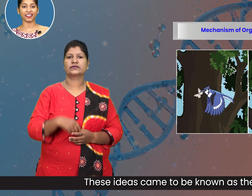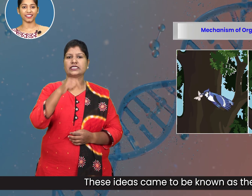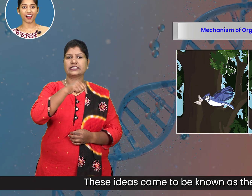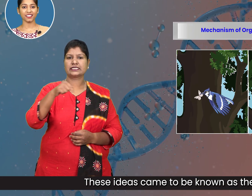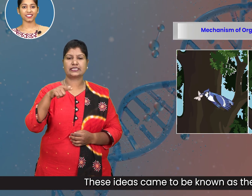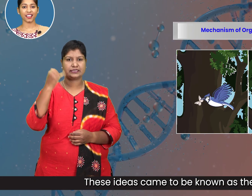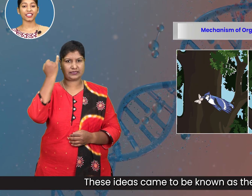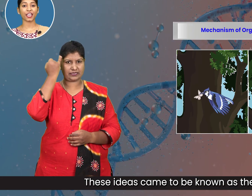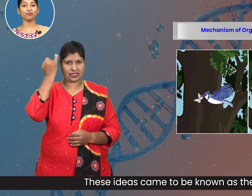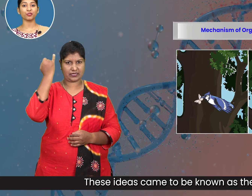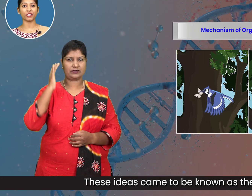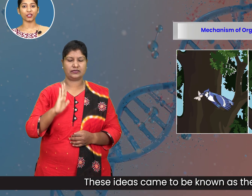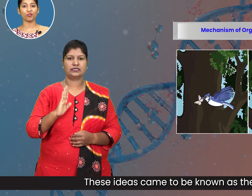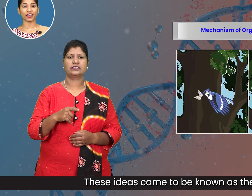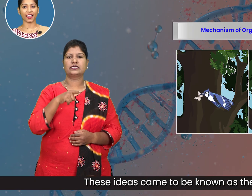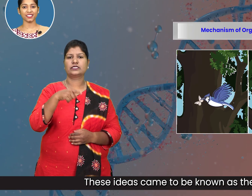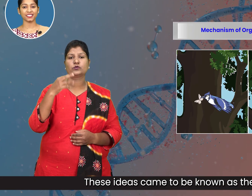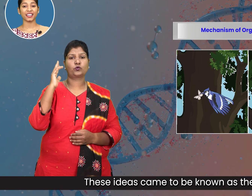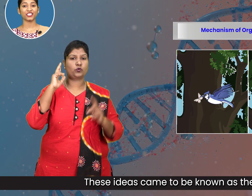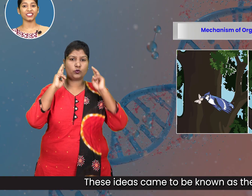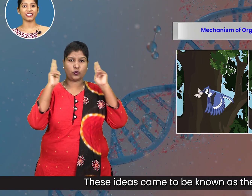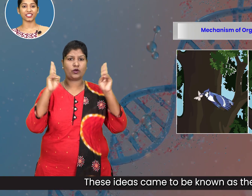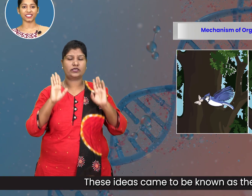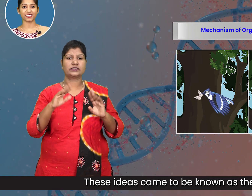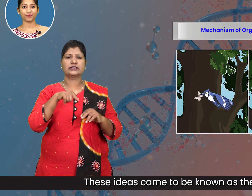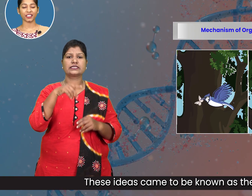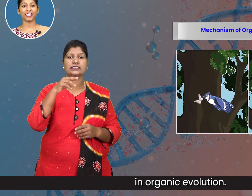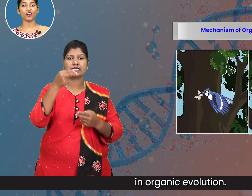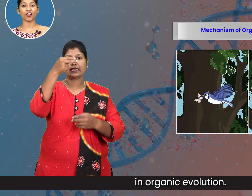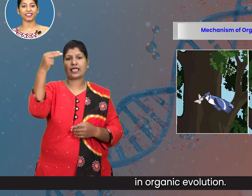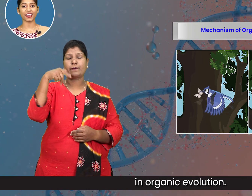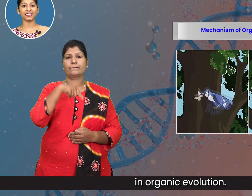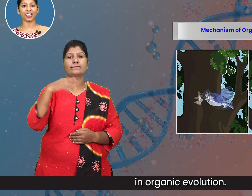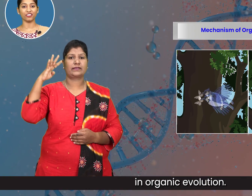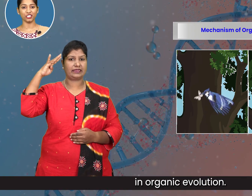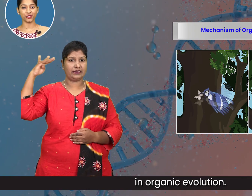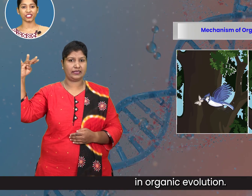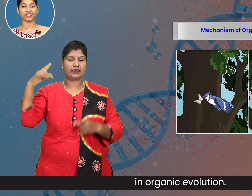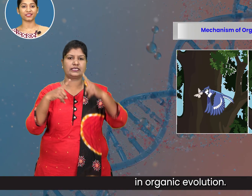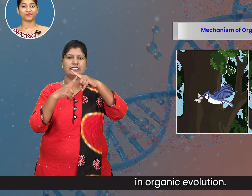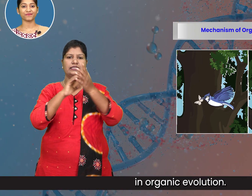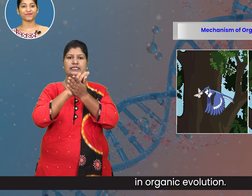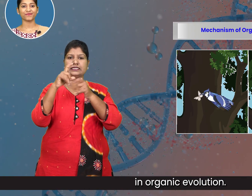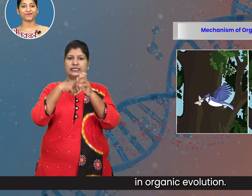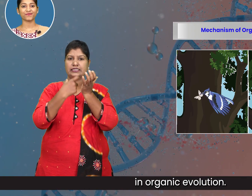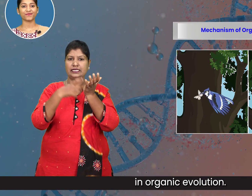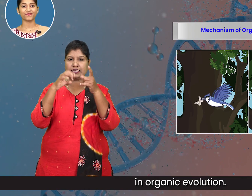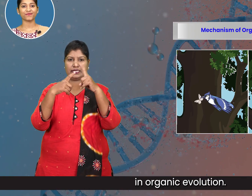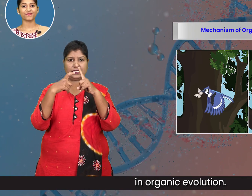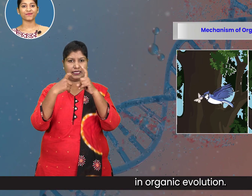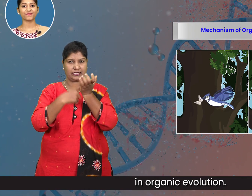These ideas came to be known as theories in organic evolution.